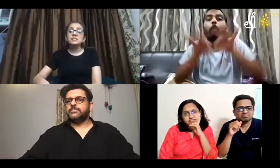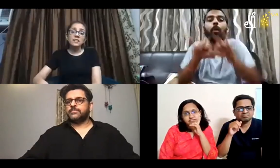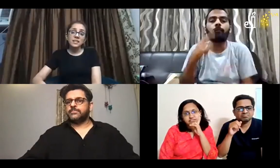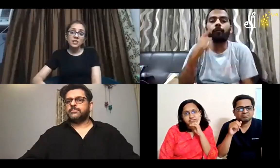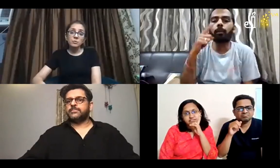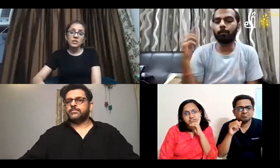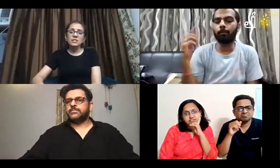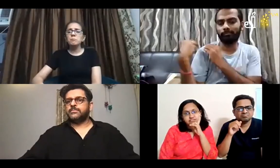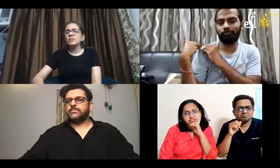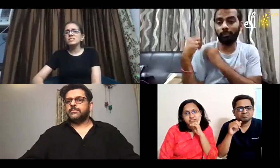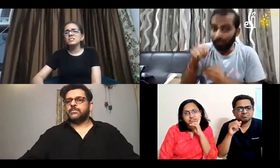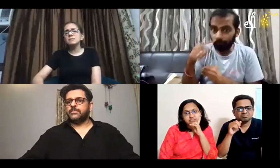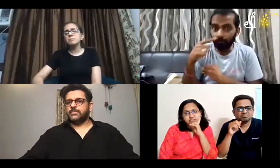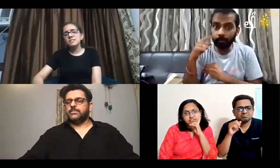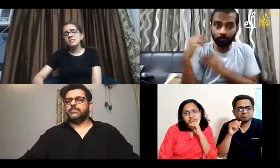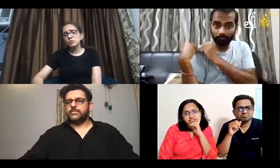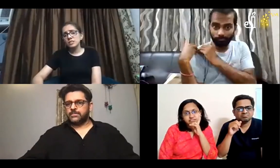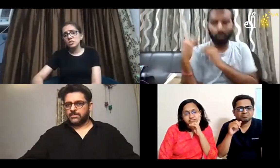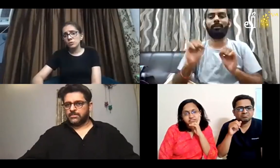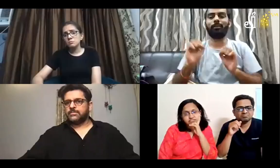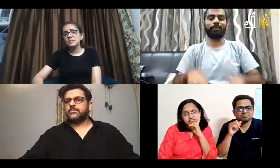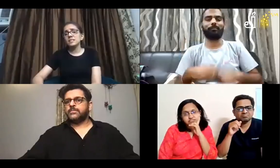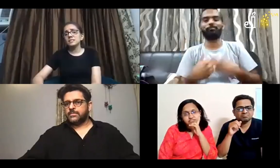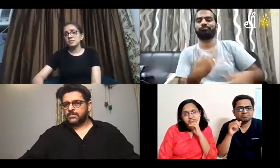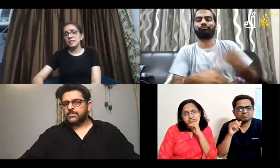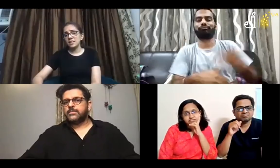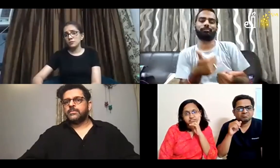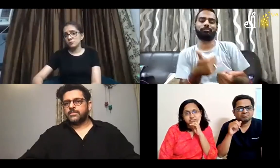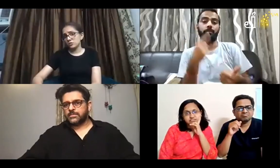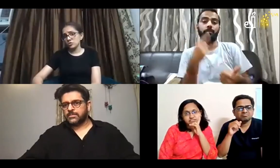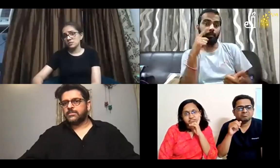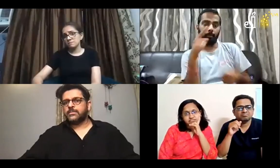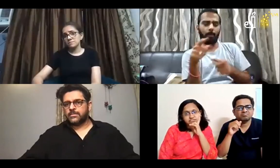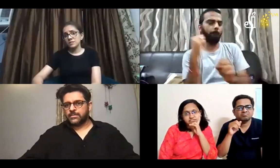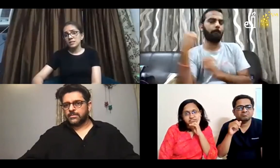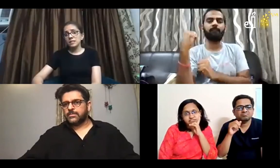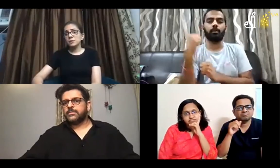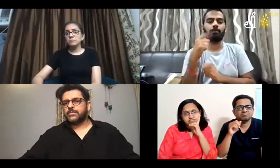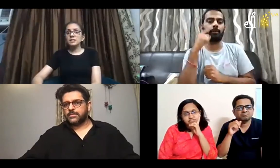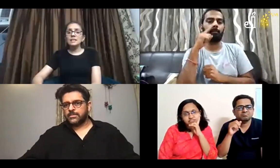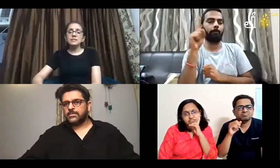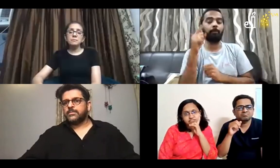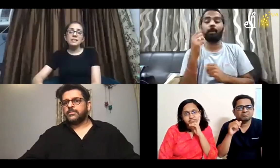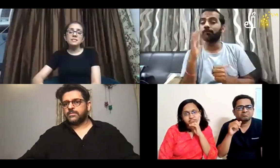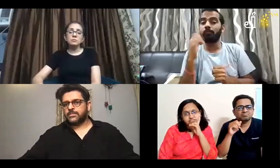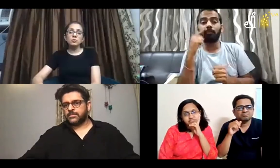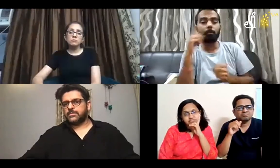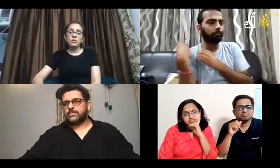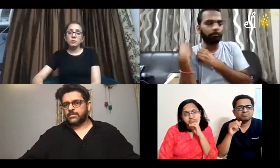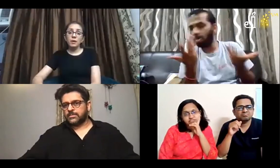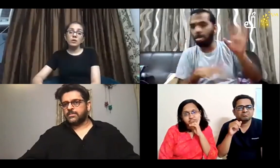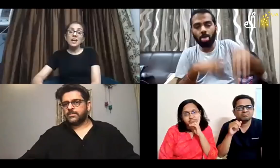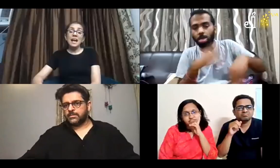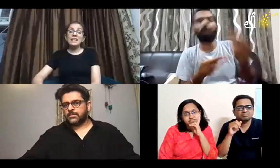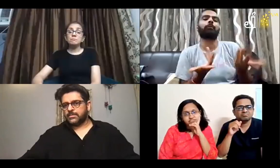they can say they can communicate. The important thing is that parents have to take the responsibility and take the right kind of decisions. if the I think parents have the most amount